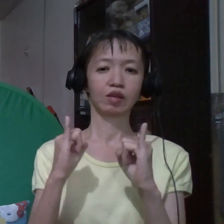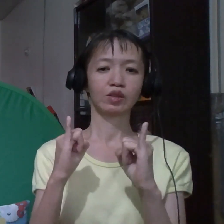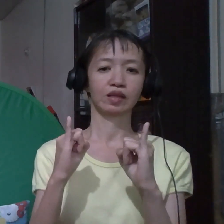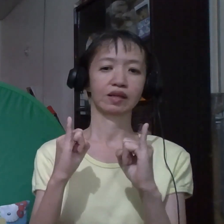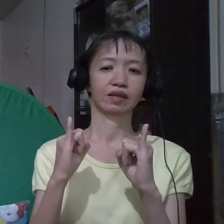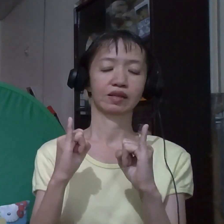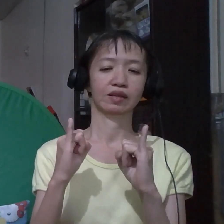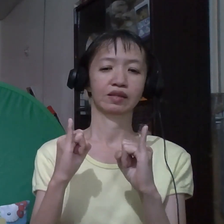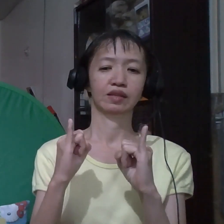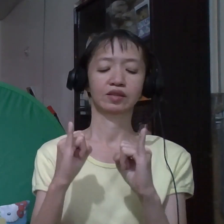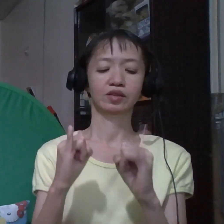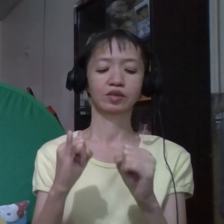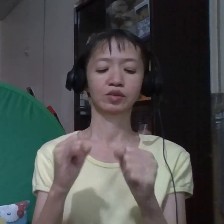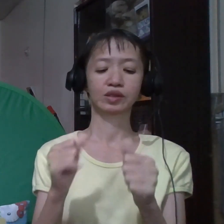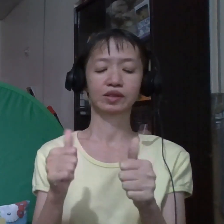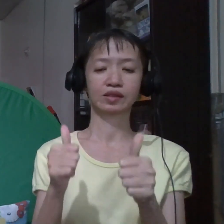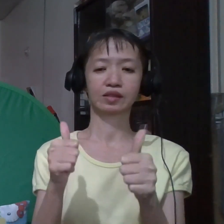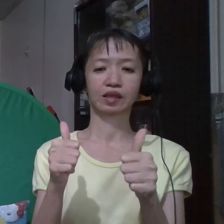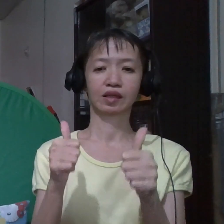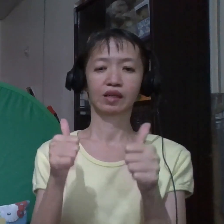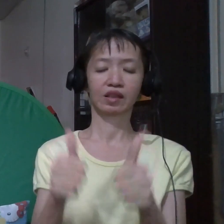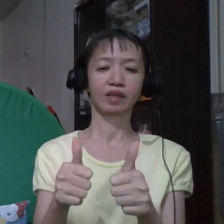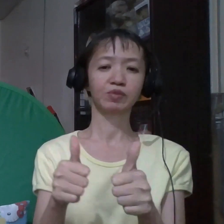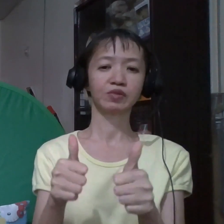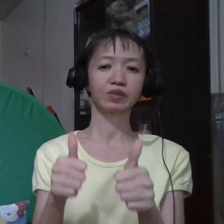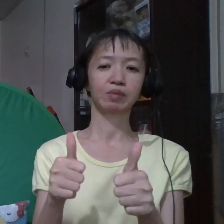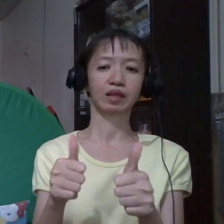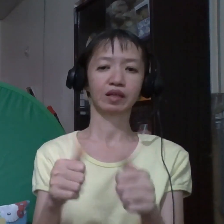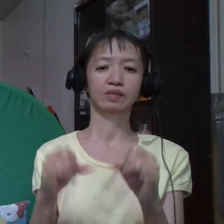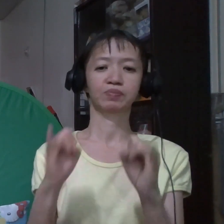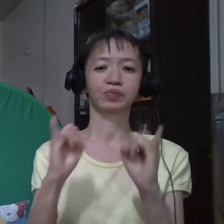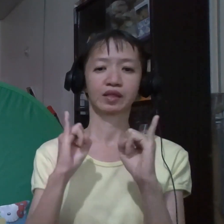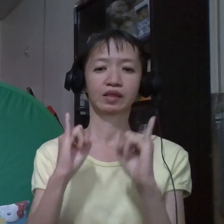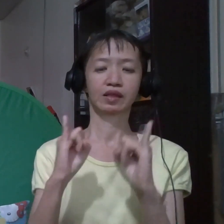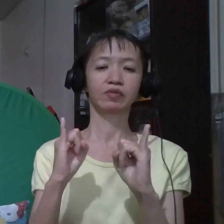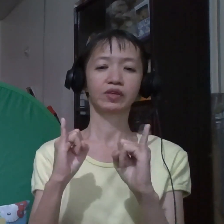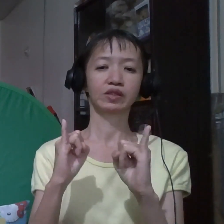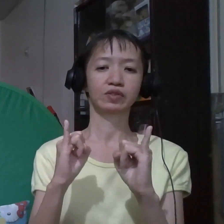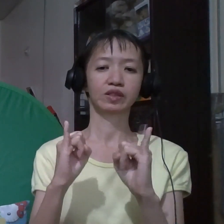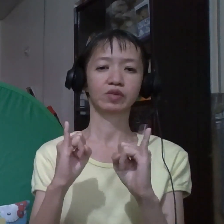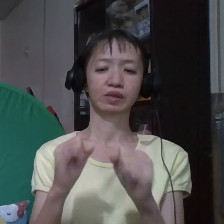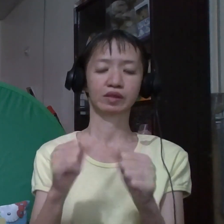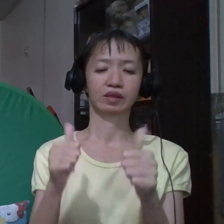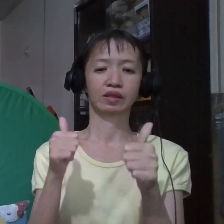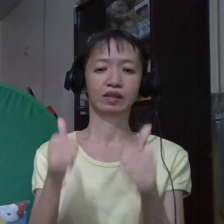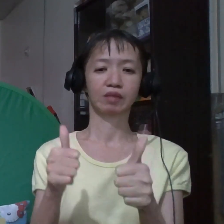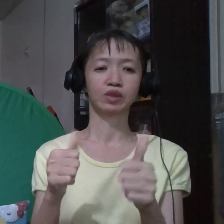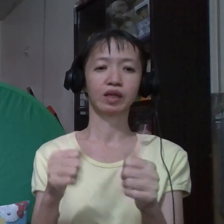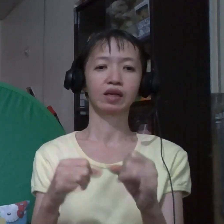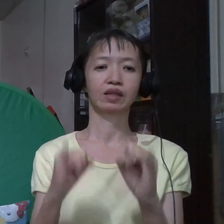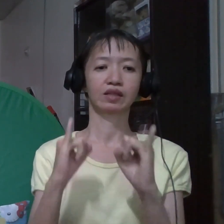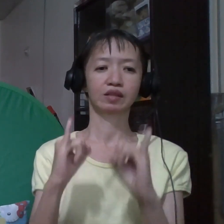yoja. So it's just the thumbs for the man, little finger for the women. Namja,